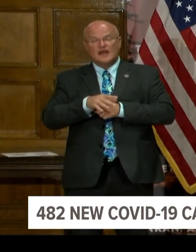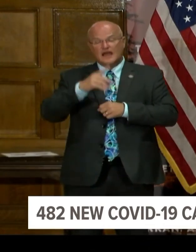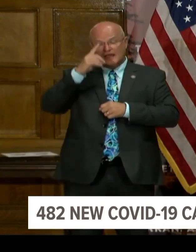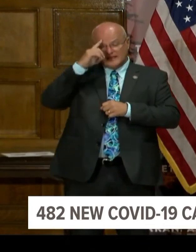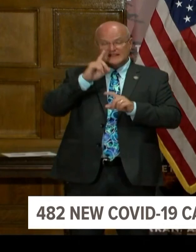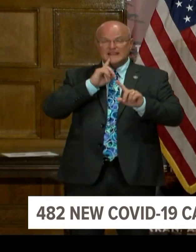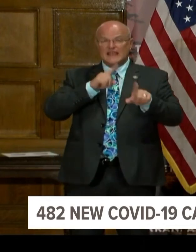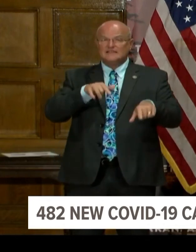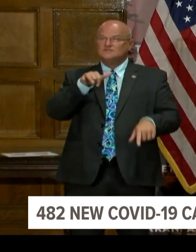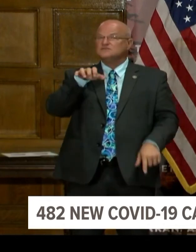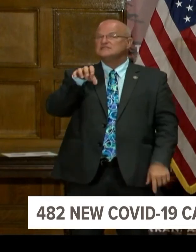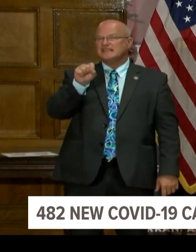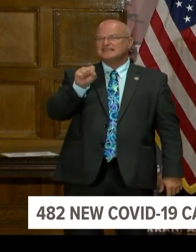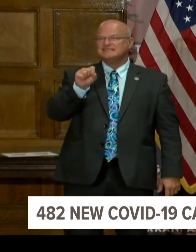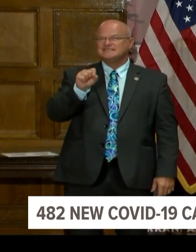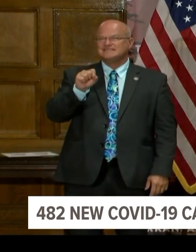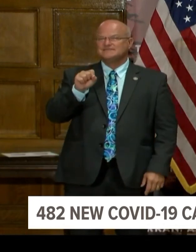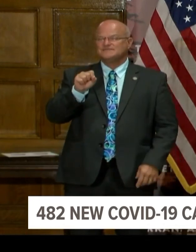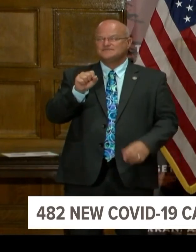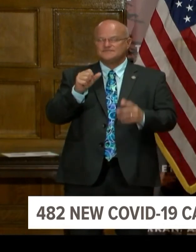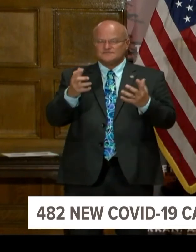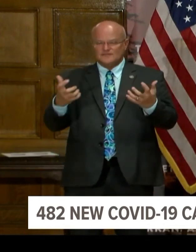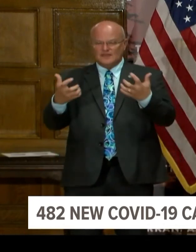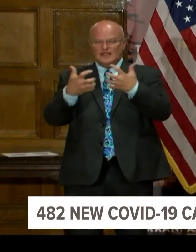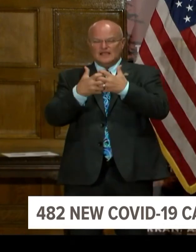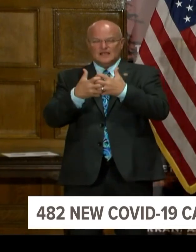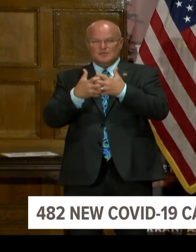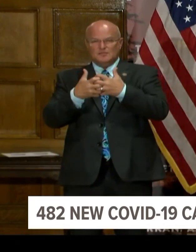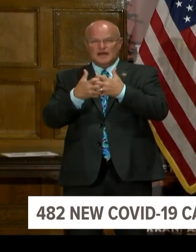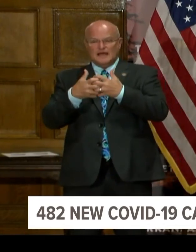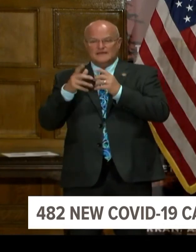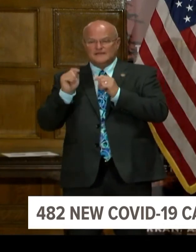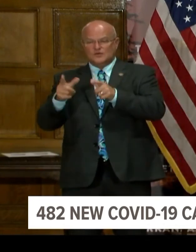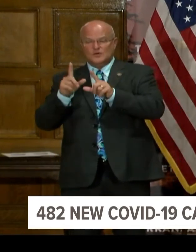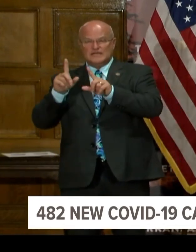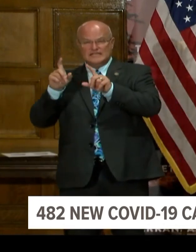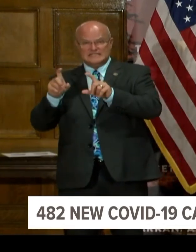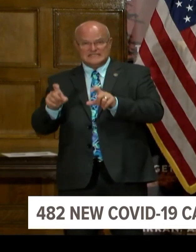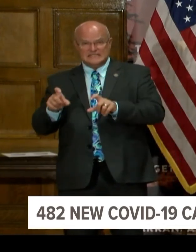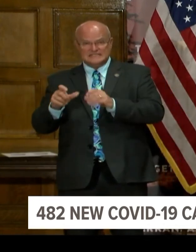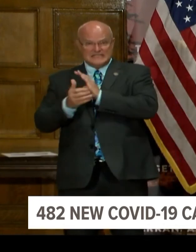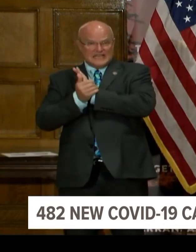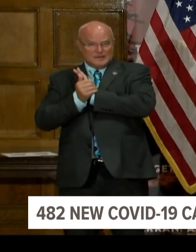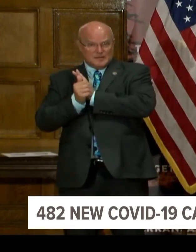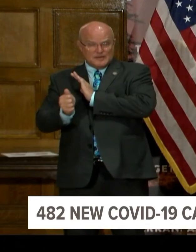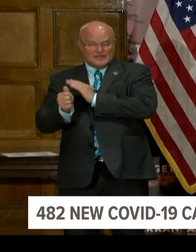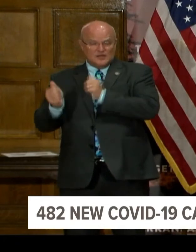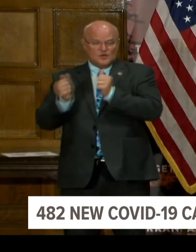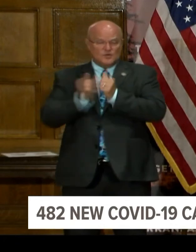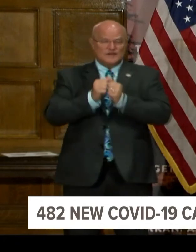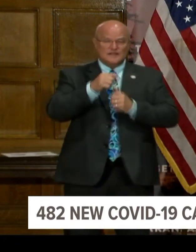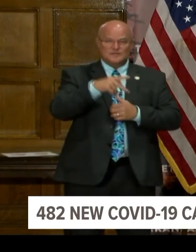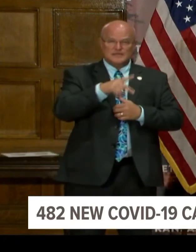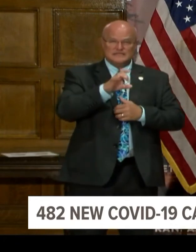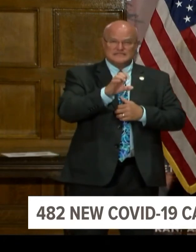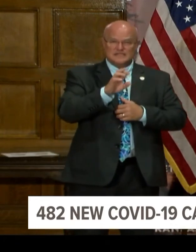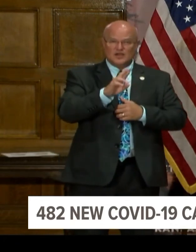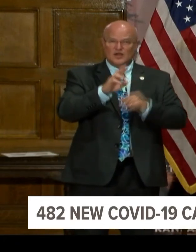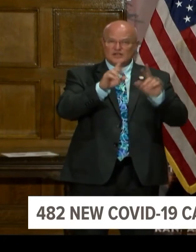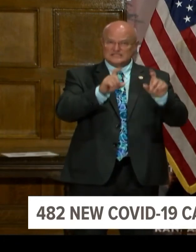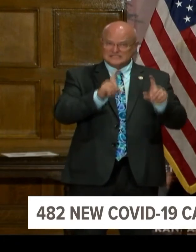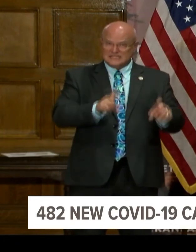is yes. You combine that quick testing capability with our PCR